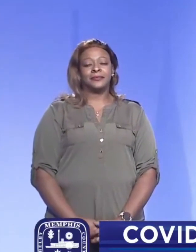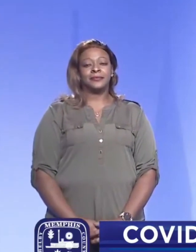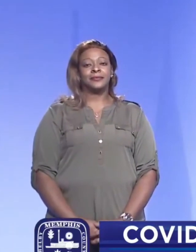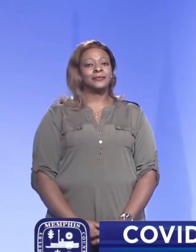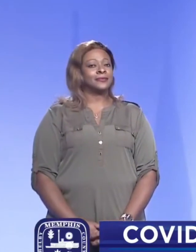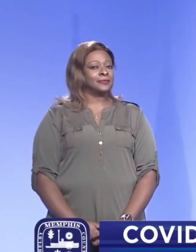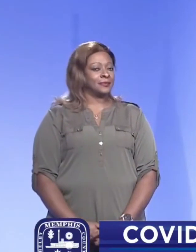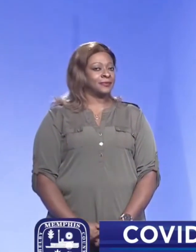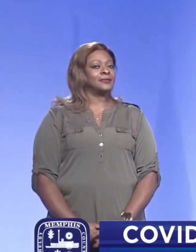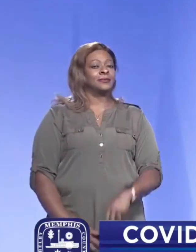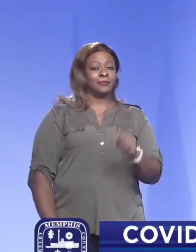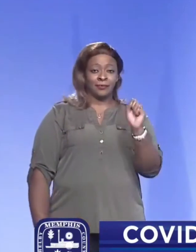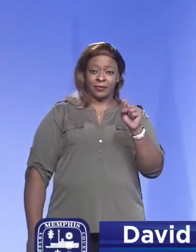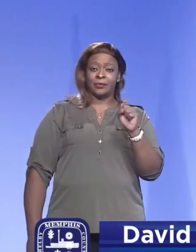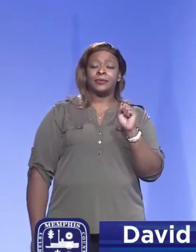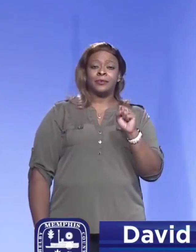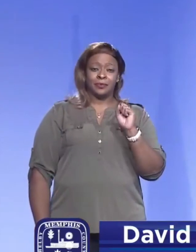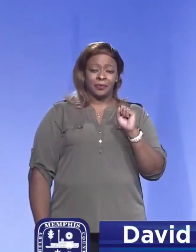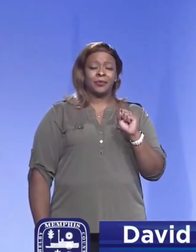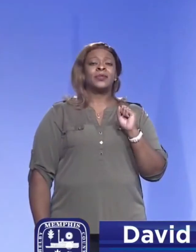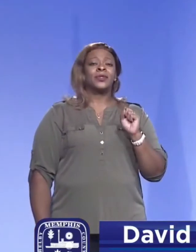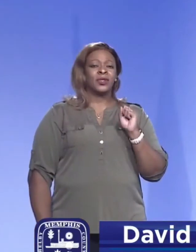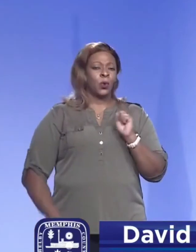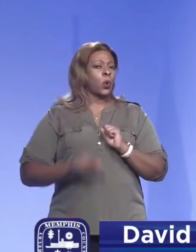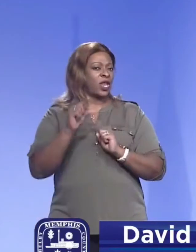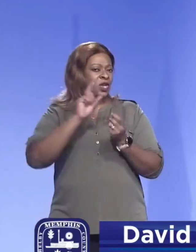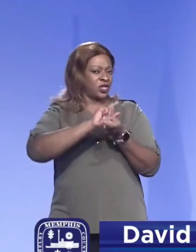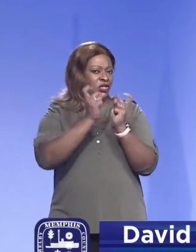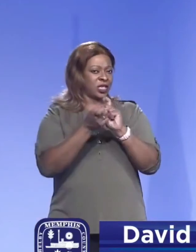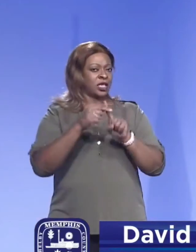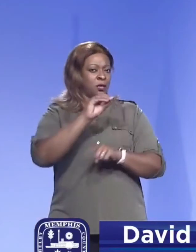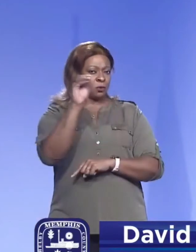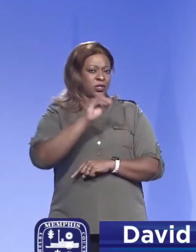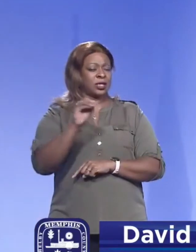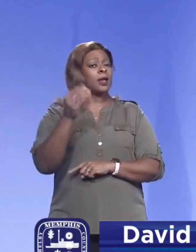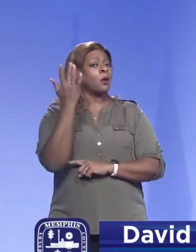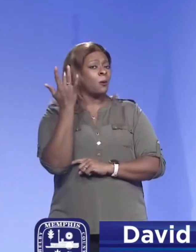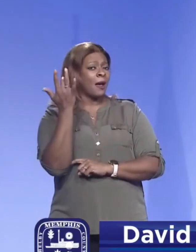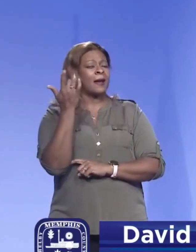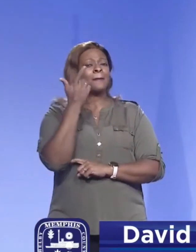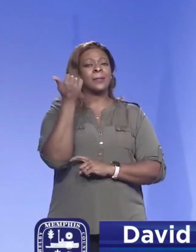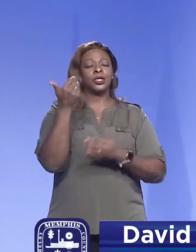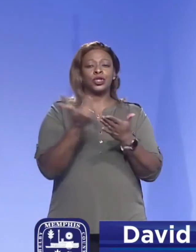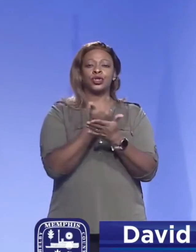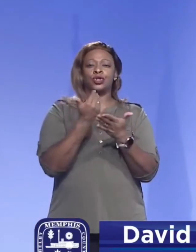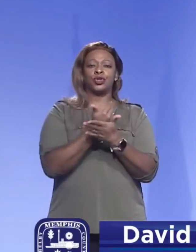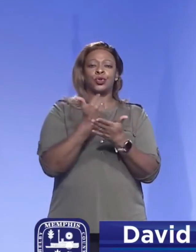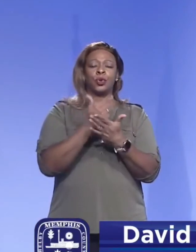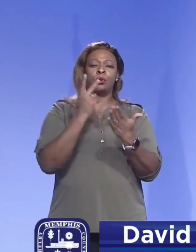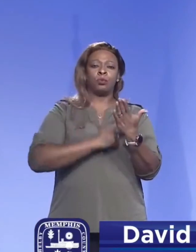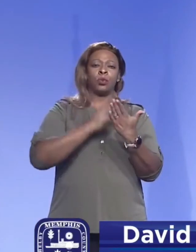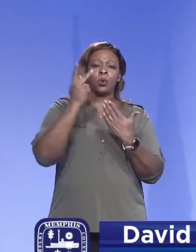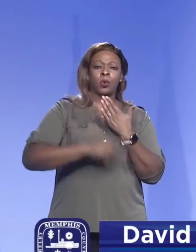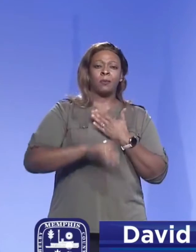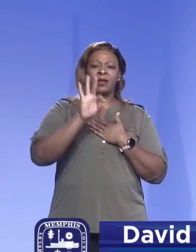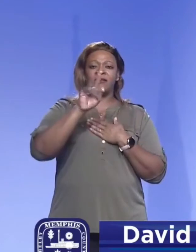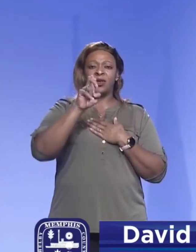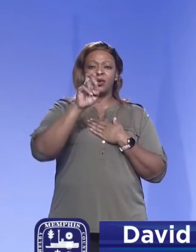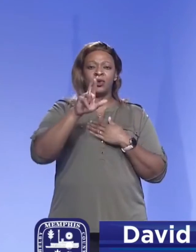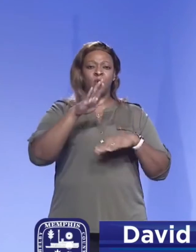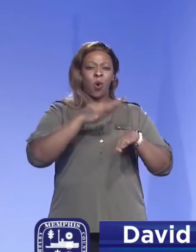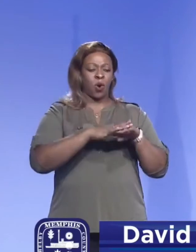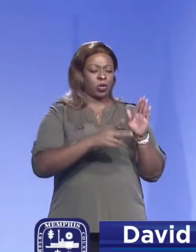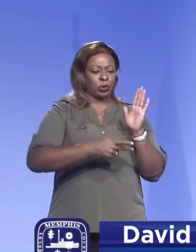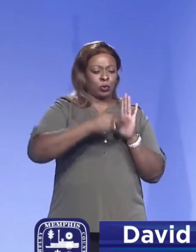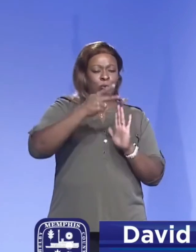So, yes, so there was a slight change in the percentage because of some new programming and filters on deduplication